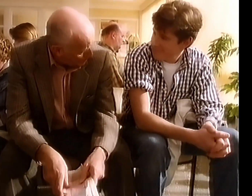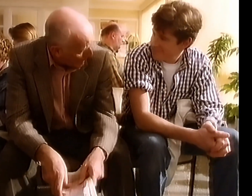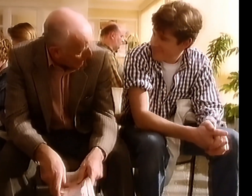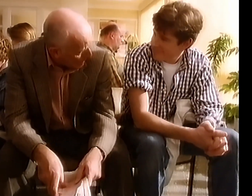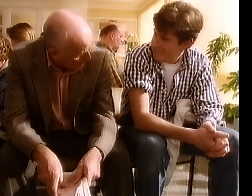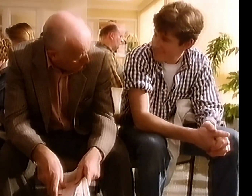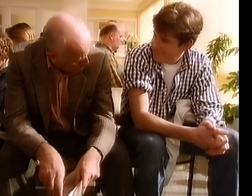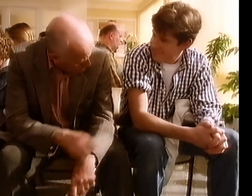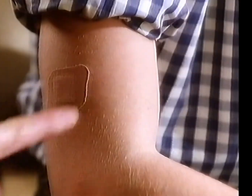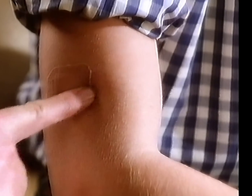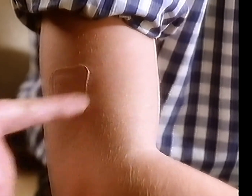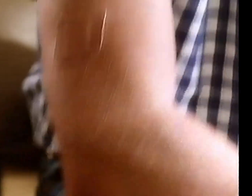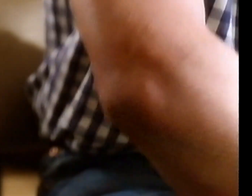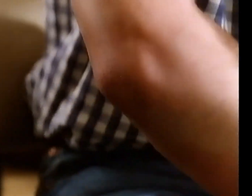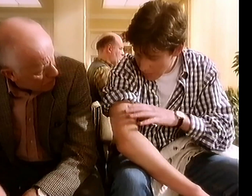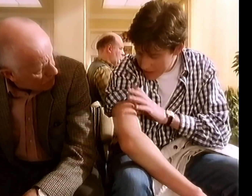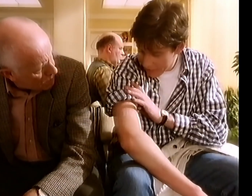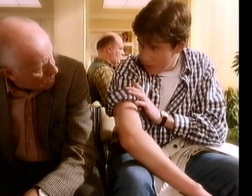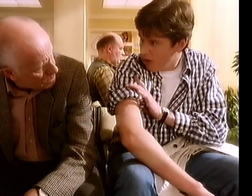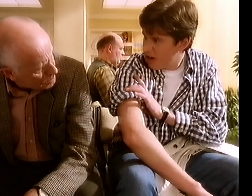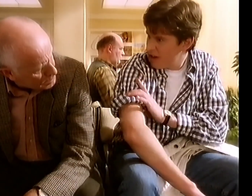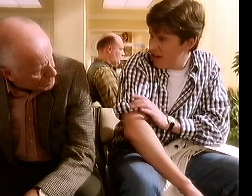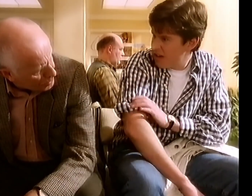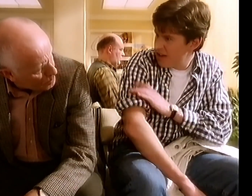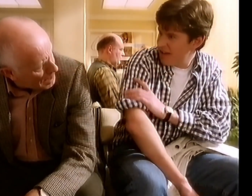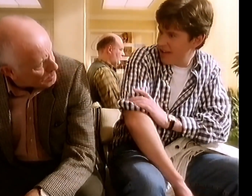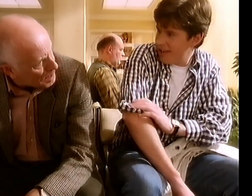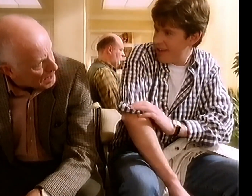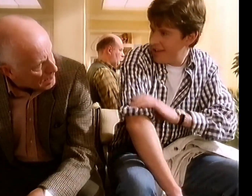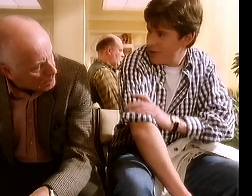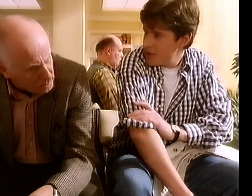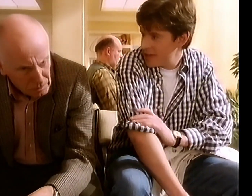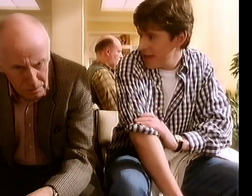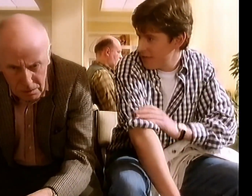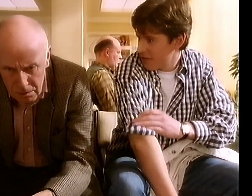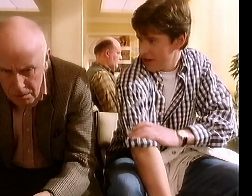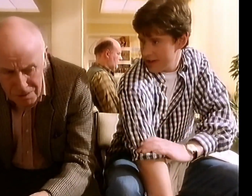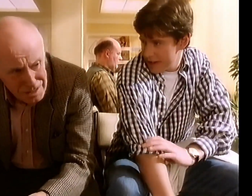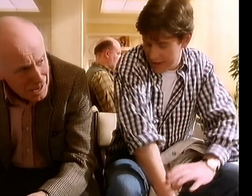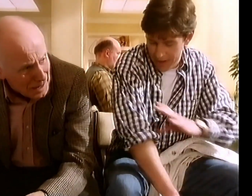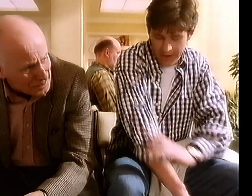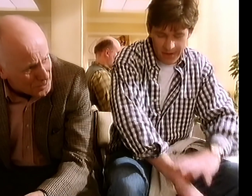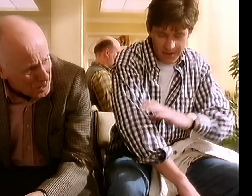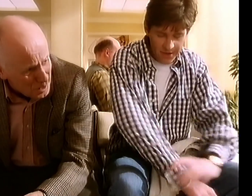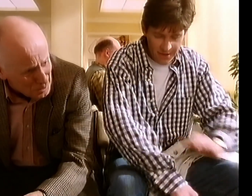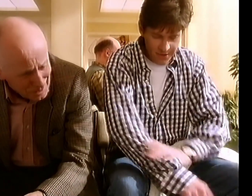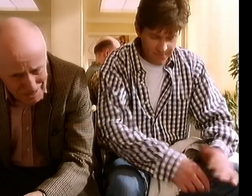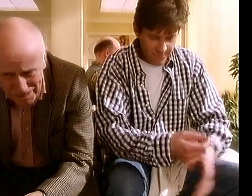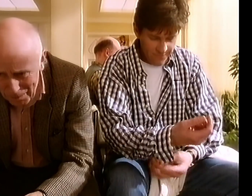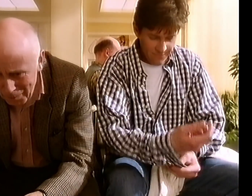Gambia? Oh, what was that for? See if you're made of money. We saved for it. Saved you? Money used to